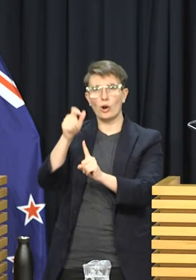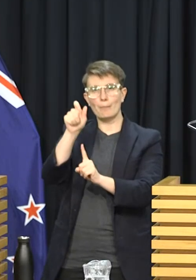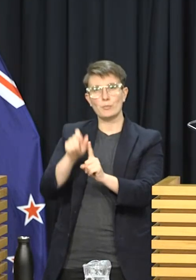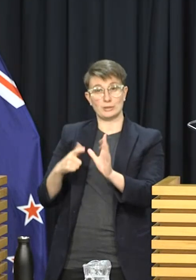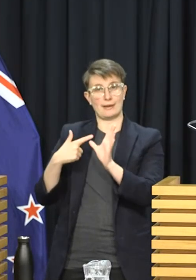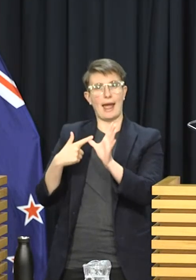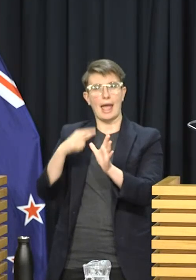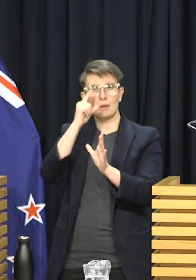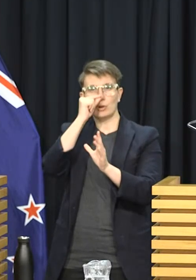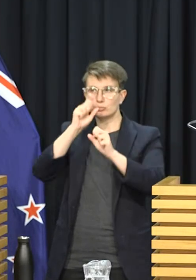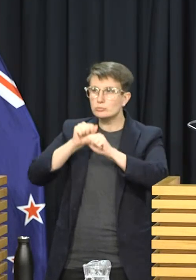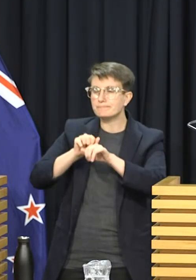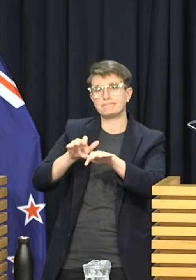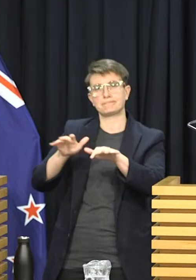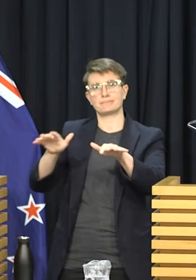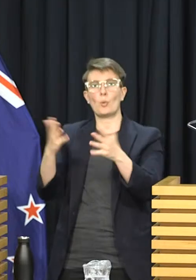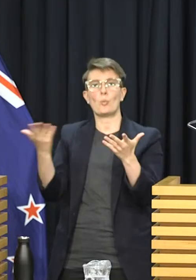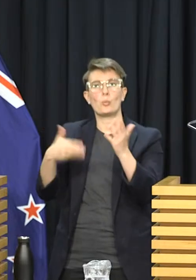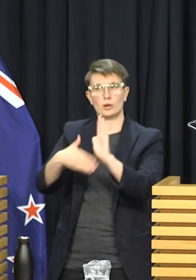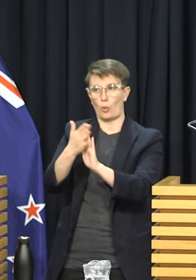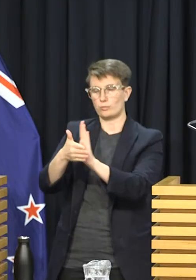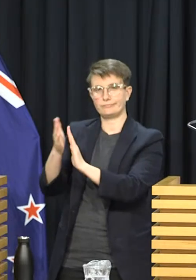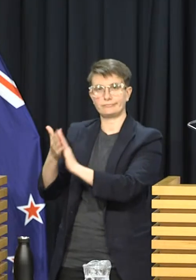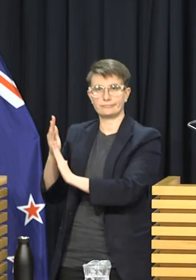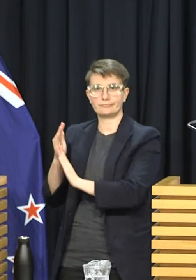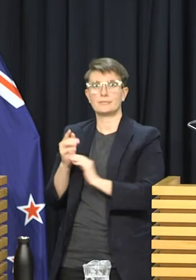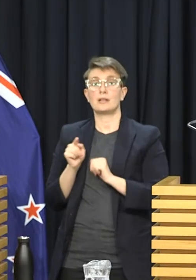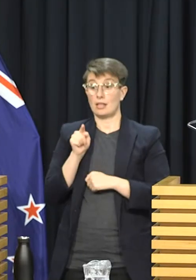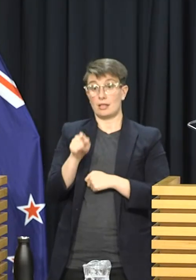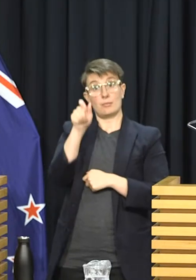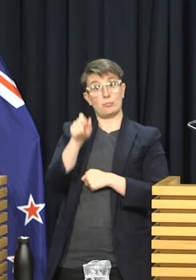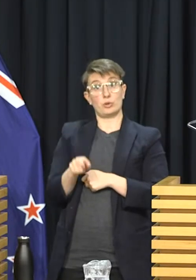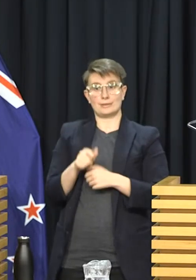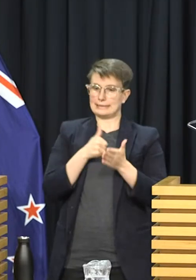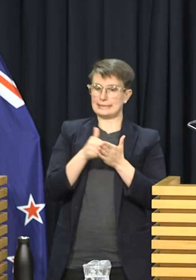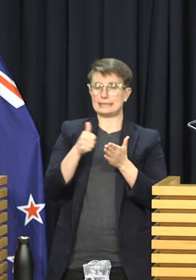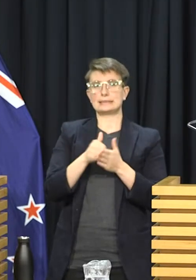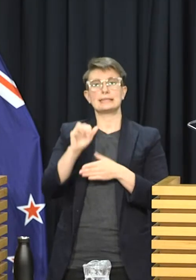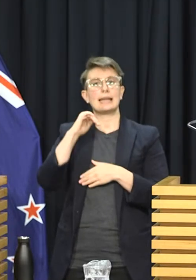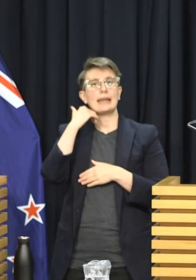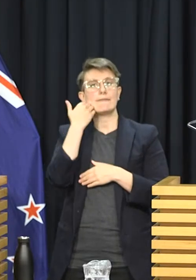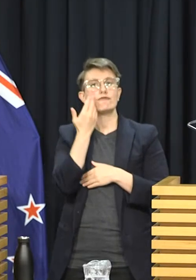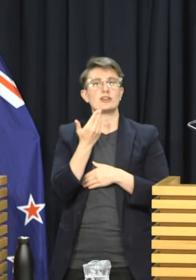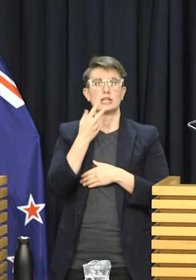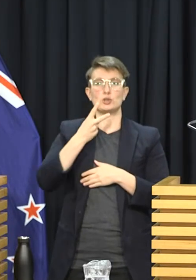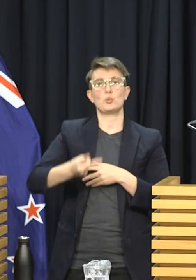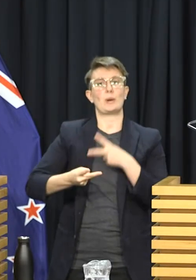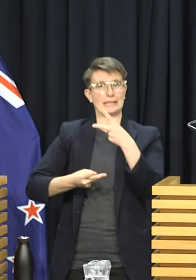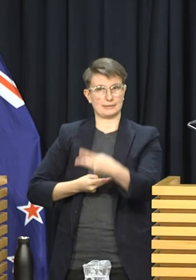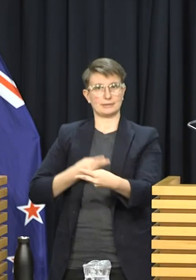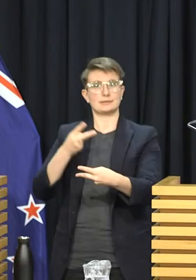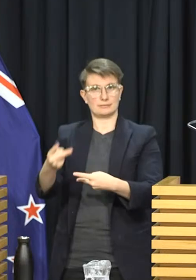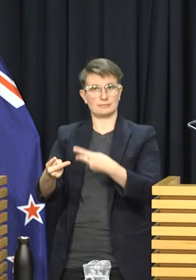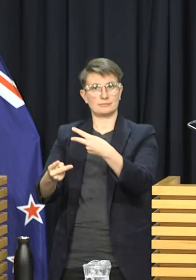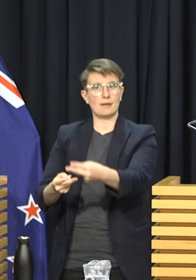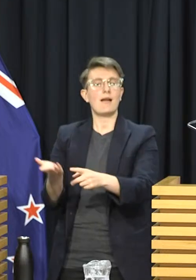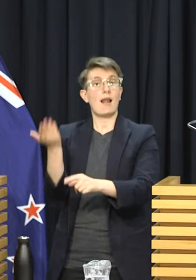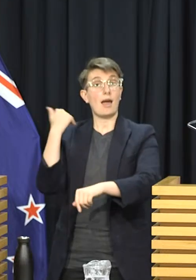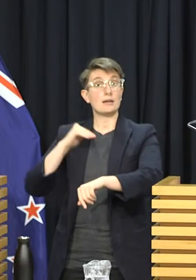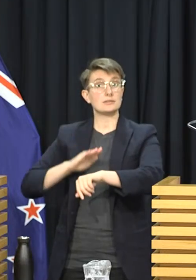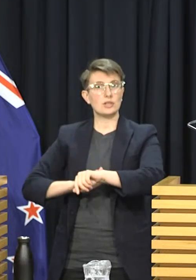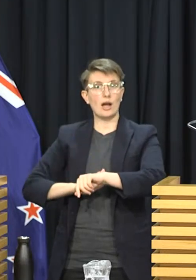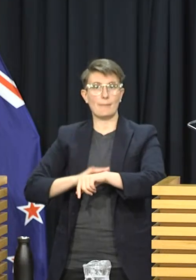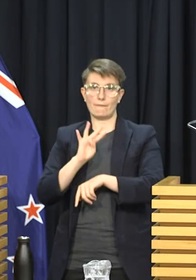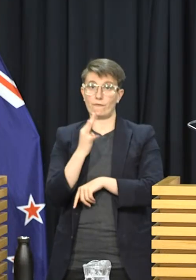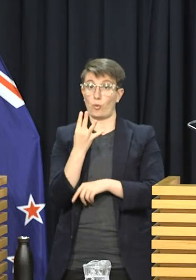Case A was on fortnightly swabs, and the last surveillance swab was taken on the 4th of March. The case had